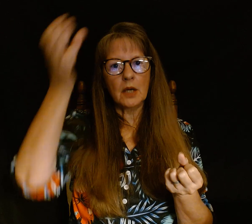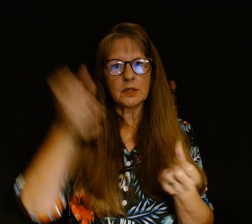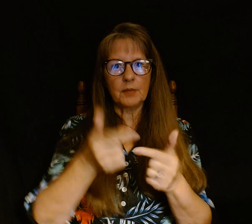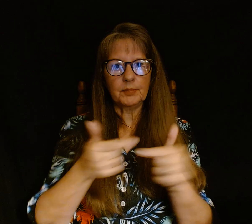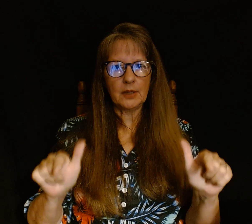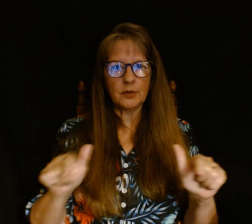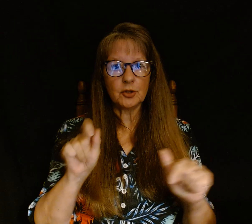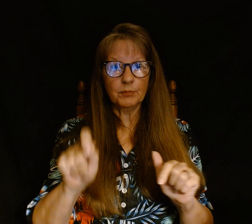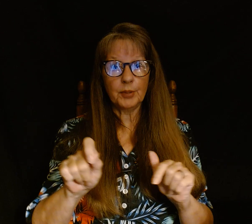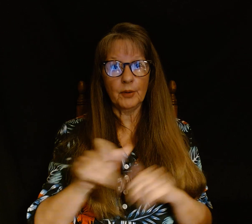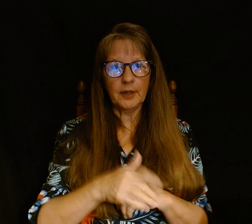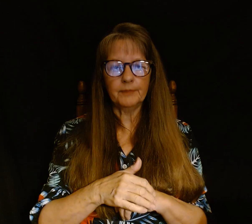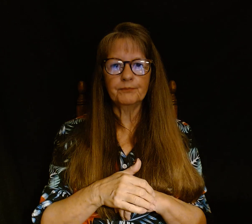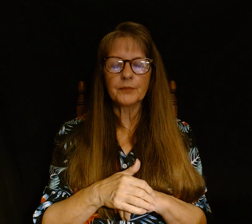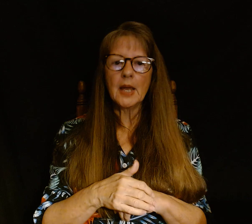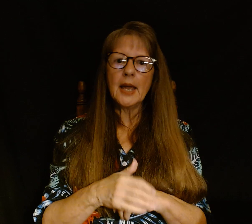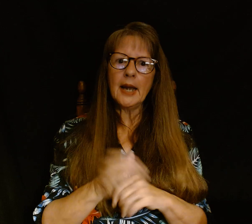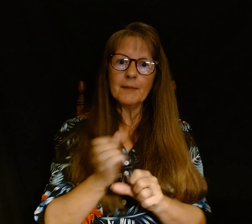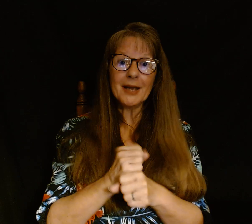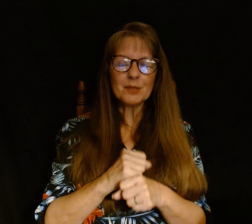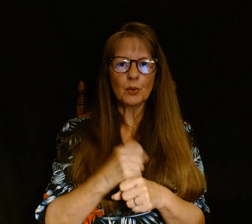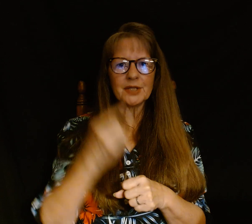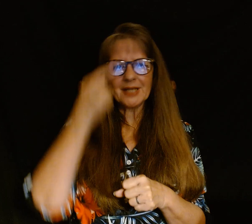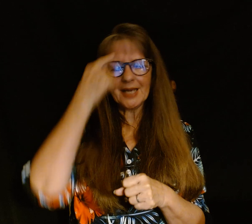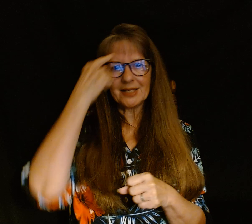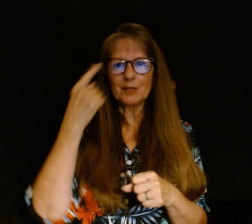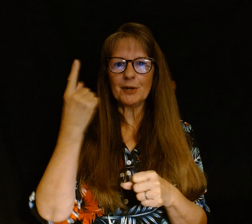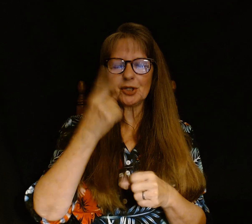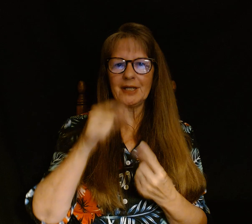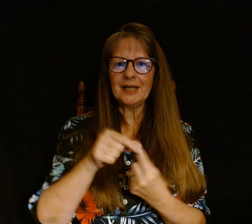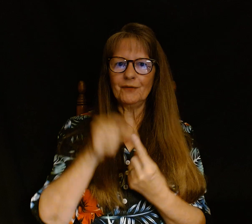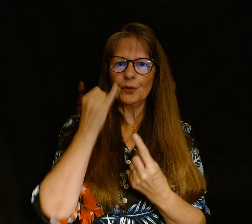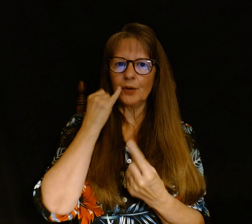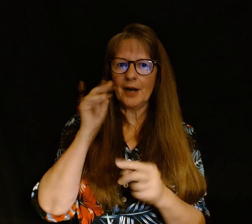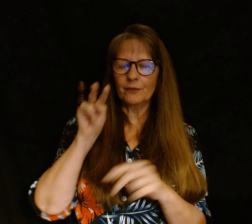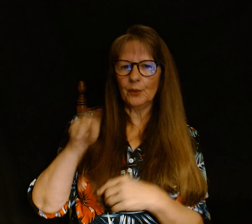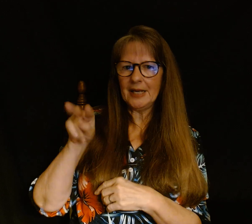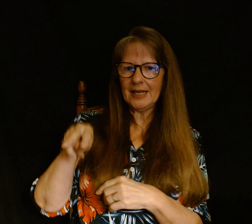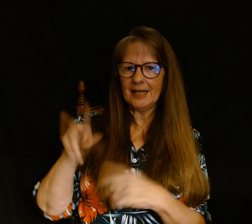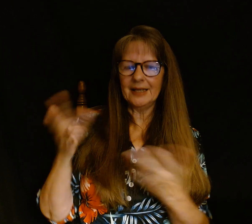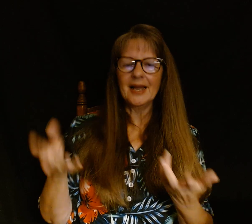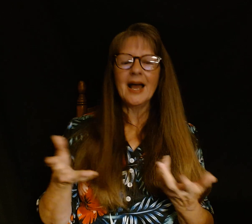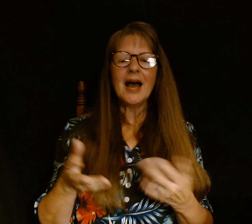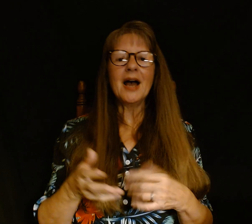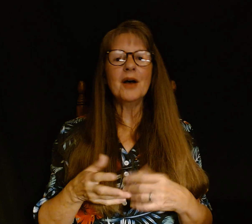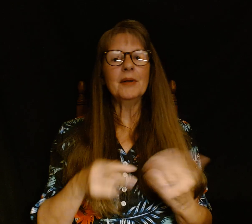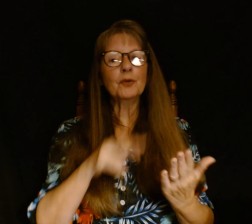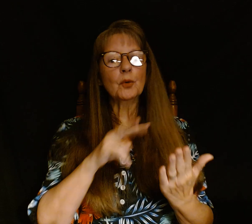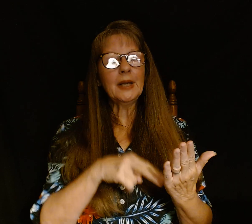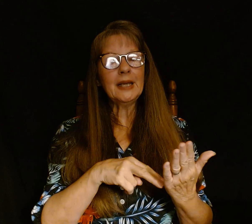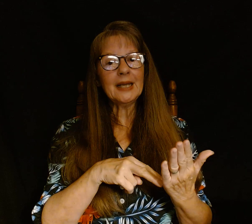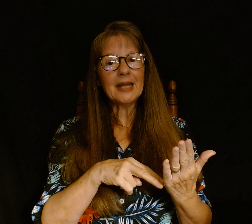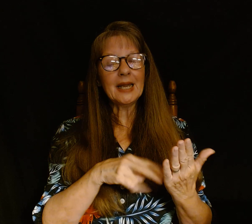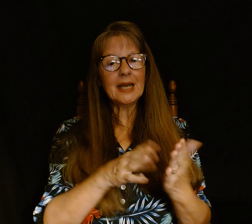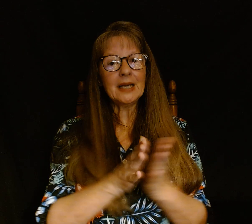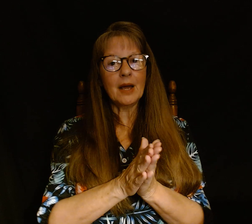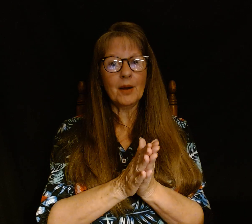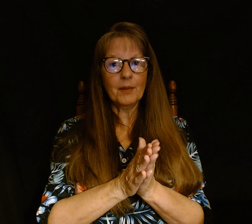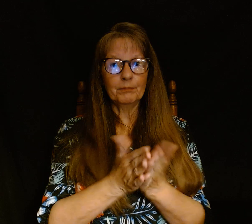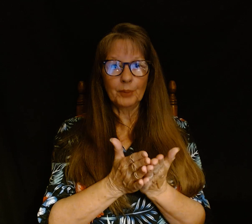concept language, period. And it makes more sense, especially if you're kind of reading it. If you're reading it in a book,